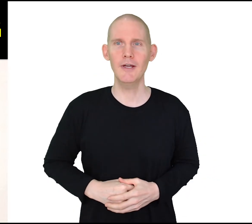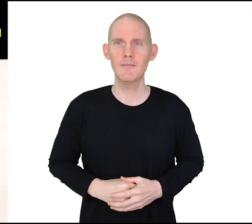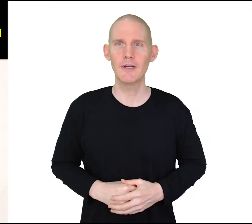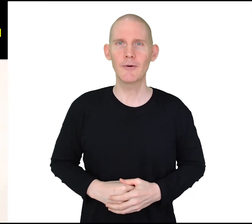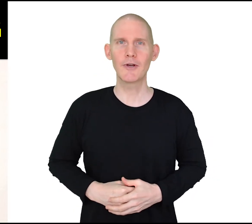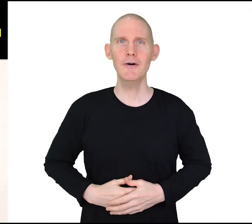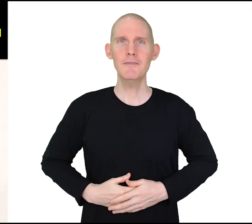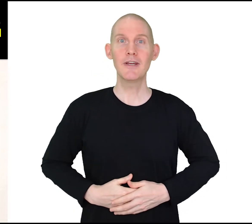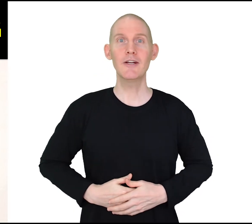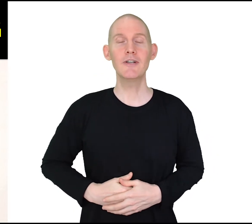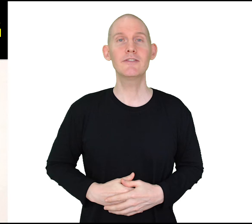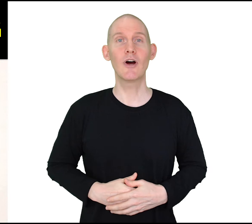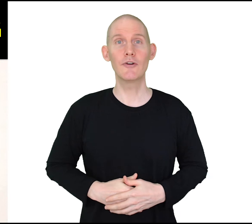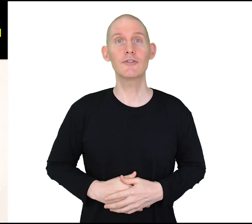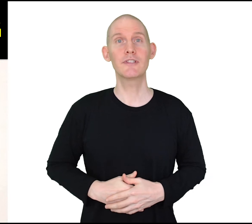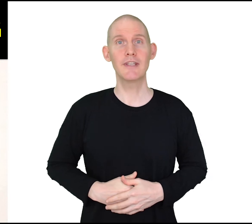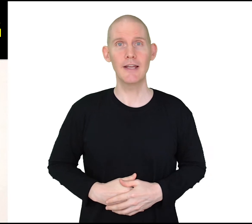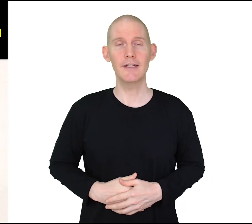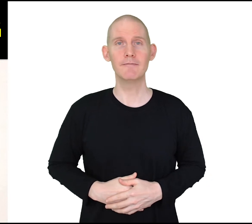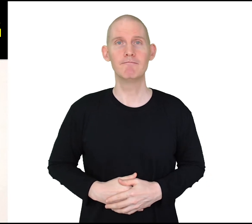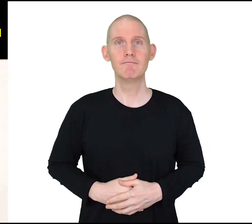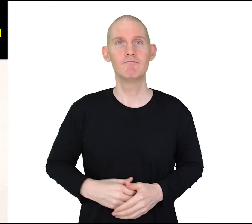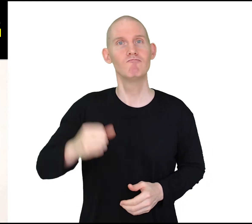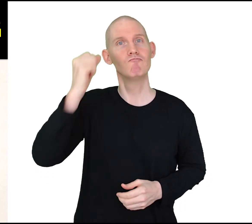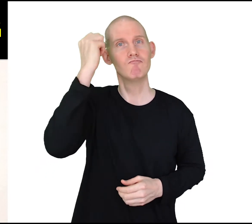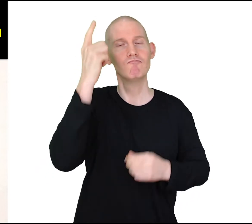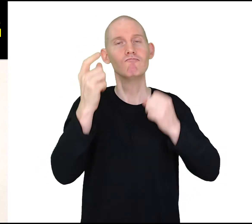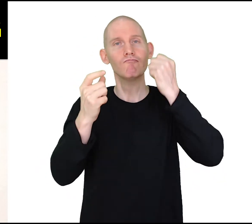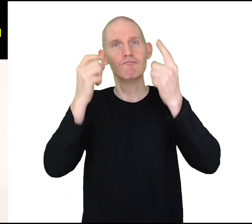here we go. Here is understanding.